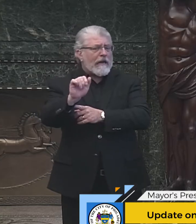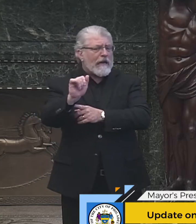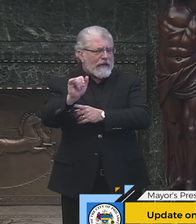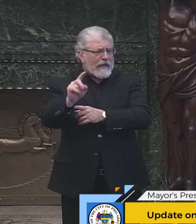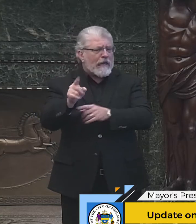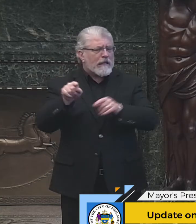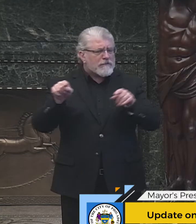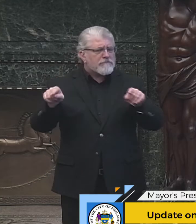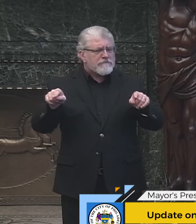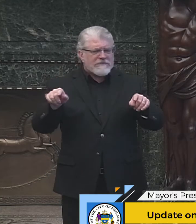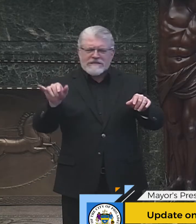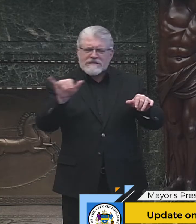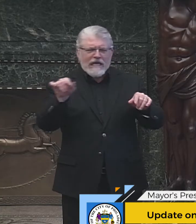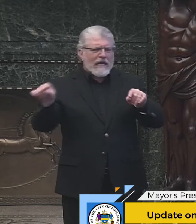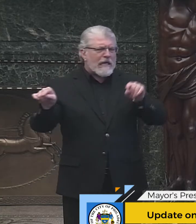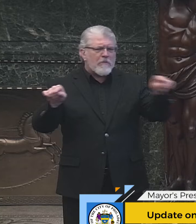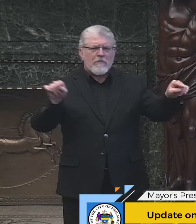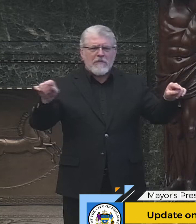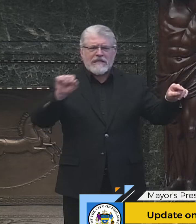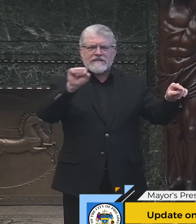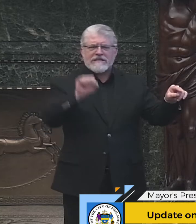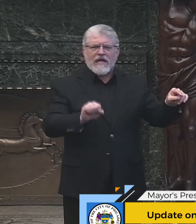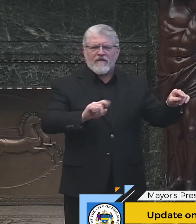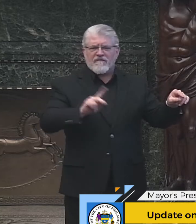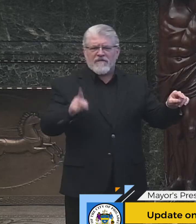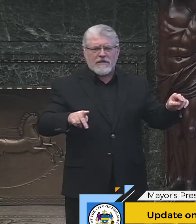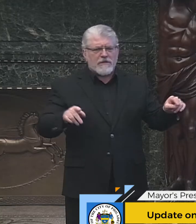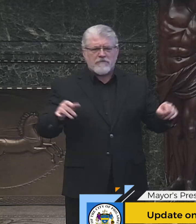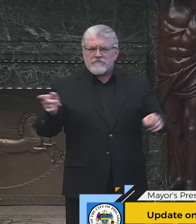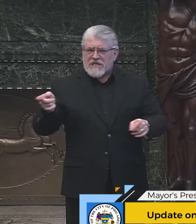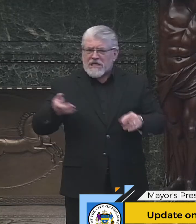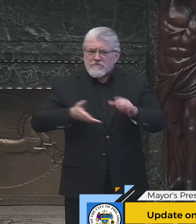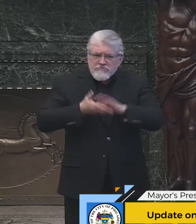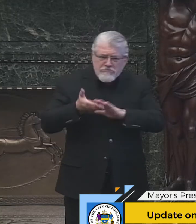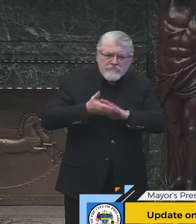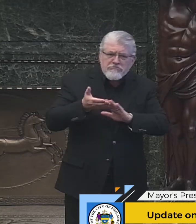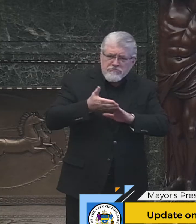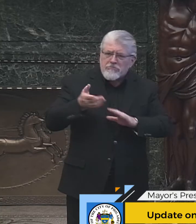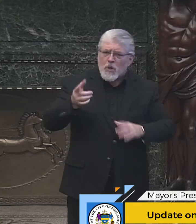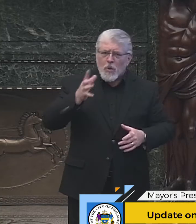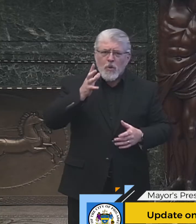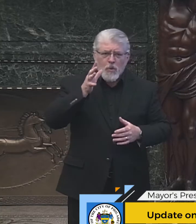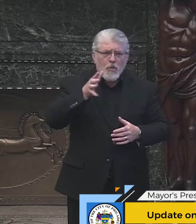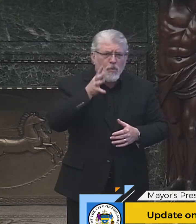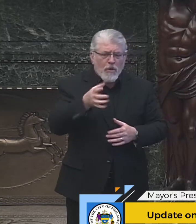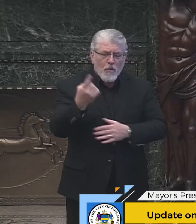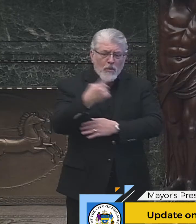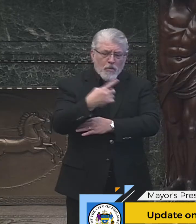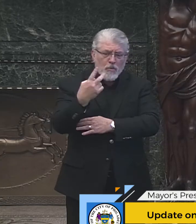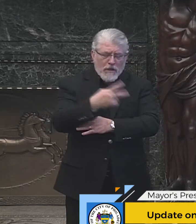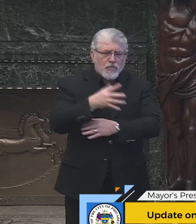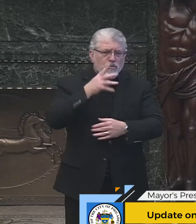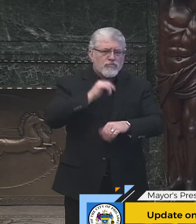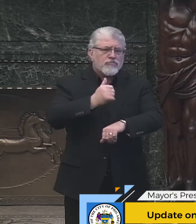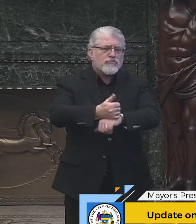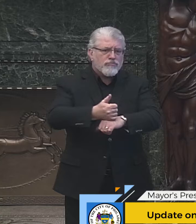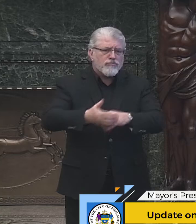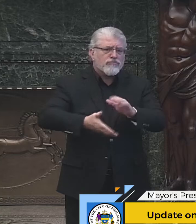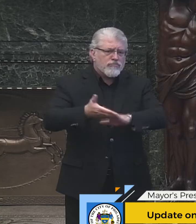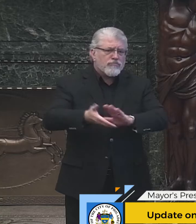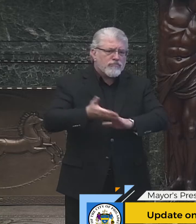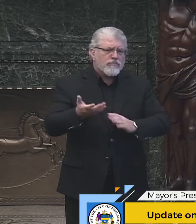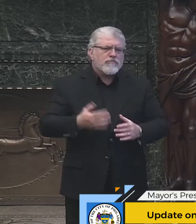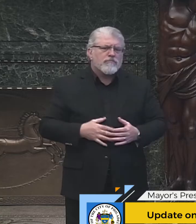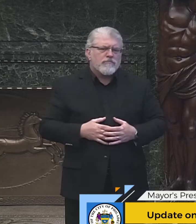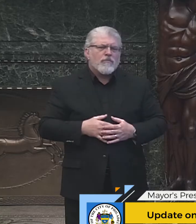1 or 2 days. But we are aware of the site. We'll have more details about that